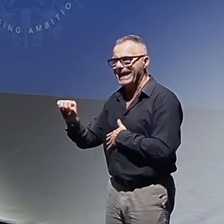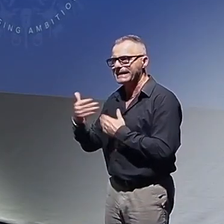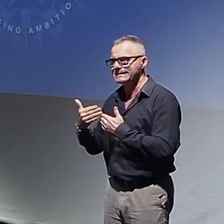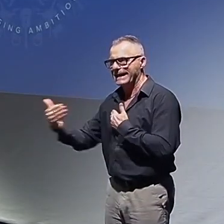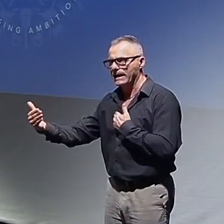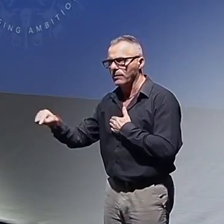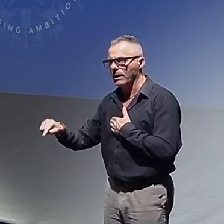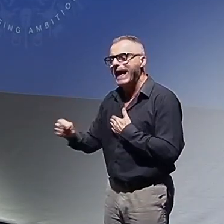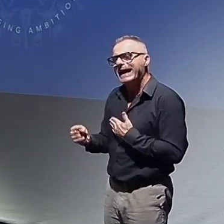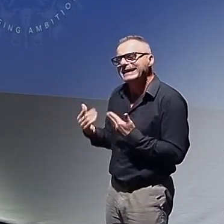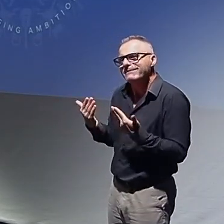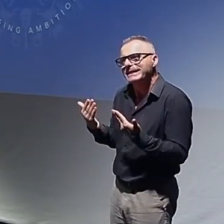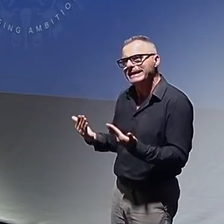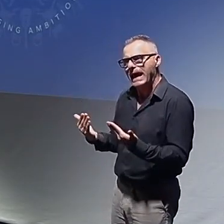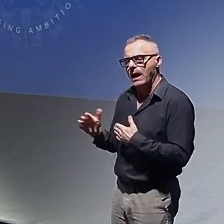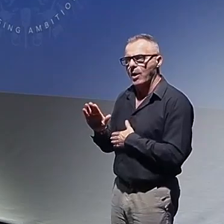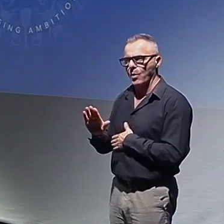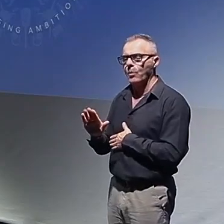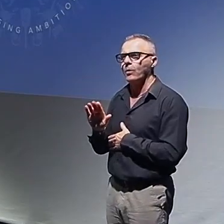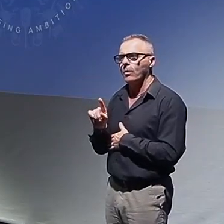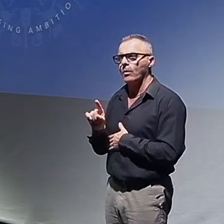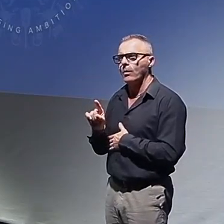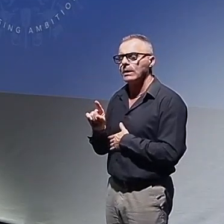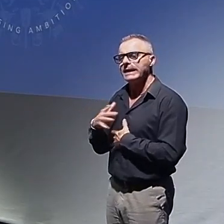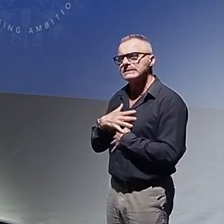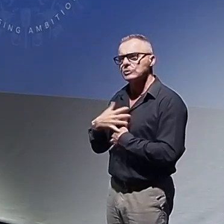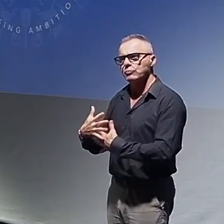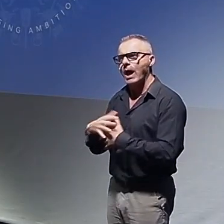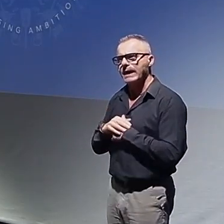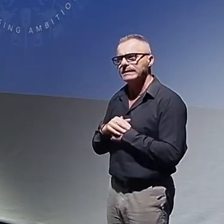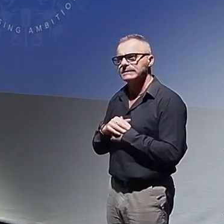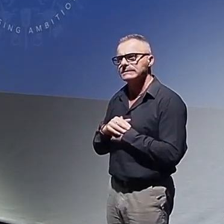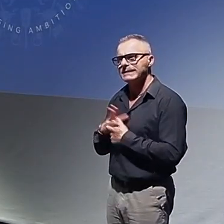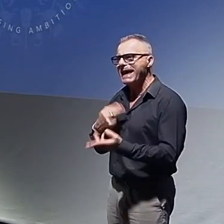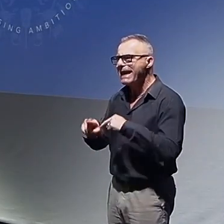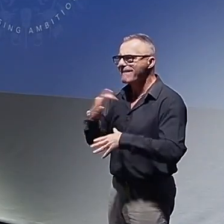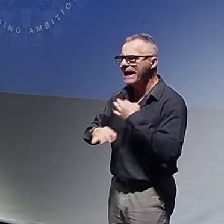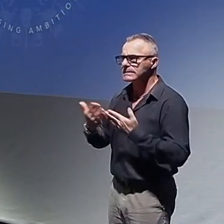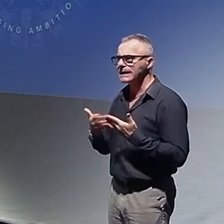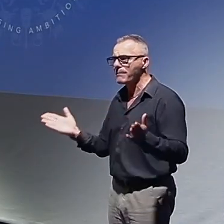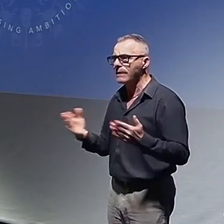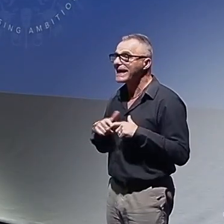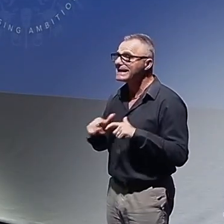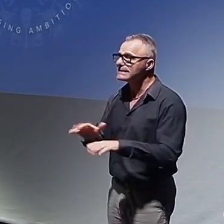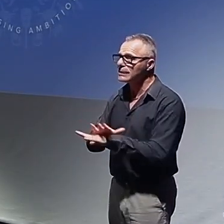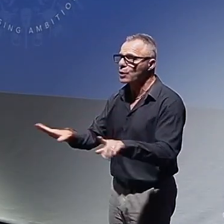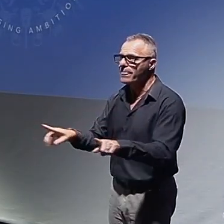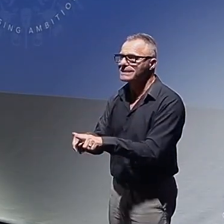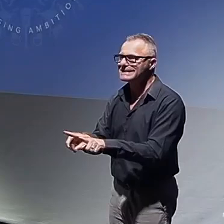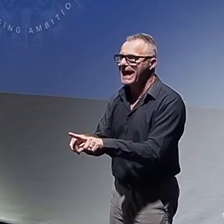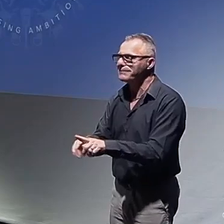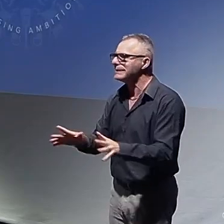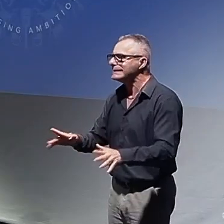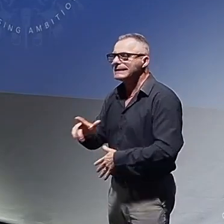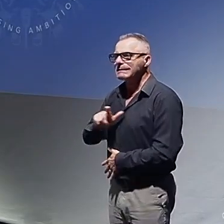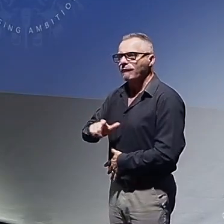And even now, it's a surprise if an actor comes out. It's still not the same degree of comfort